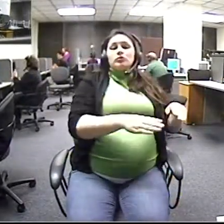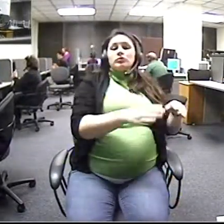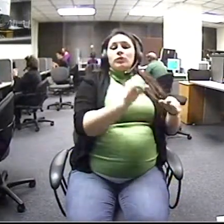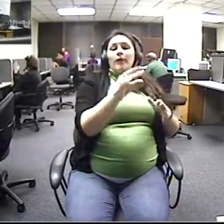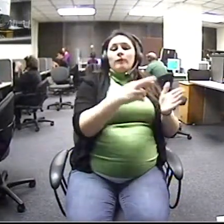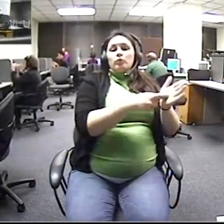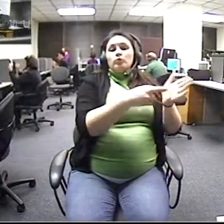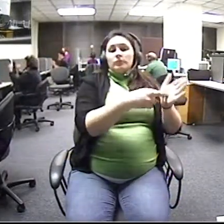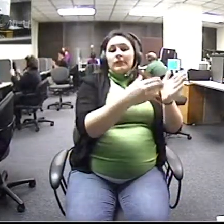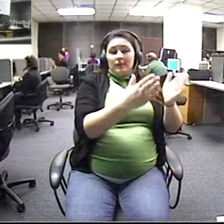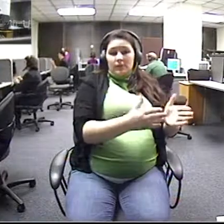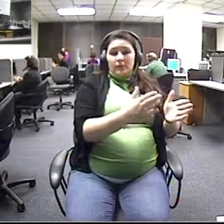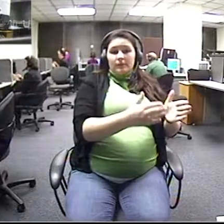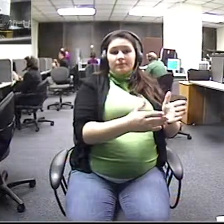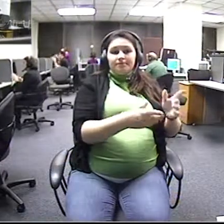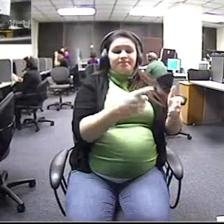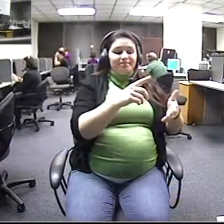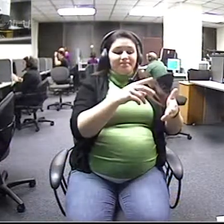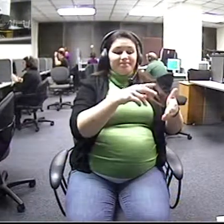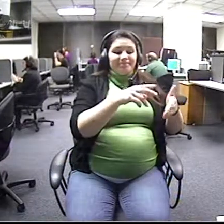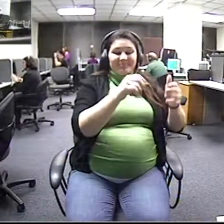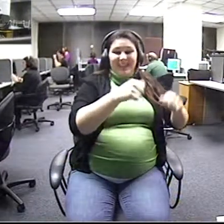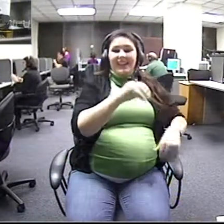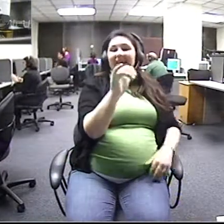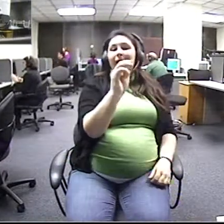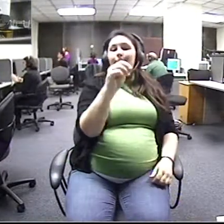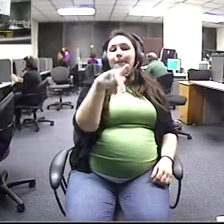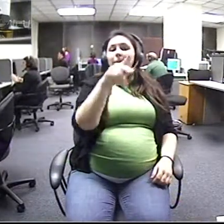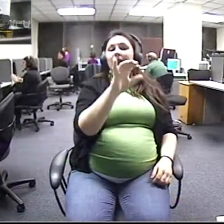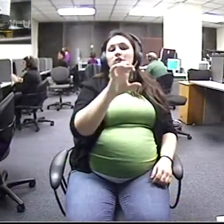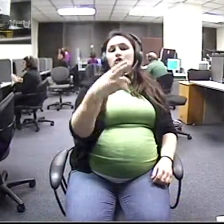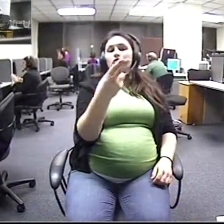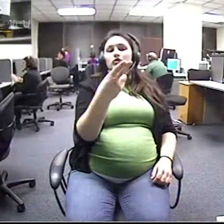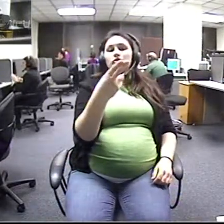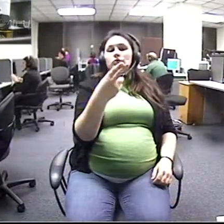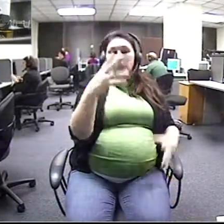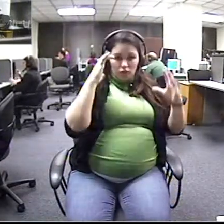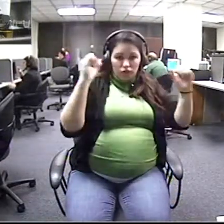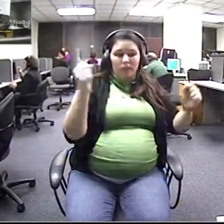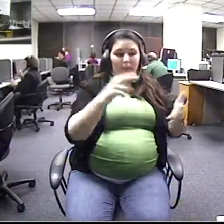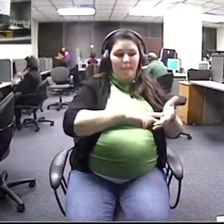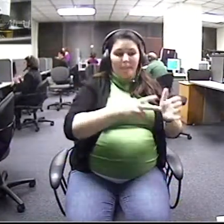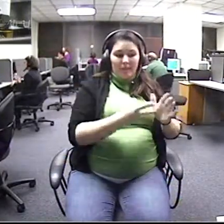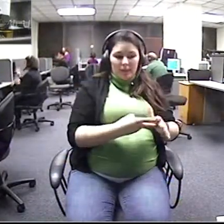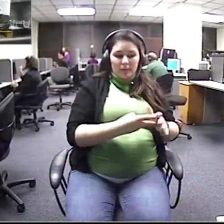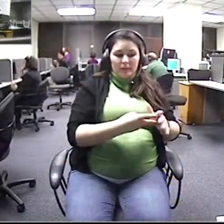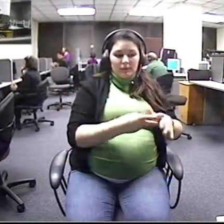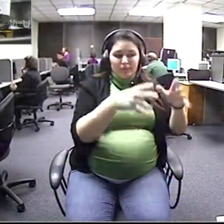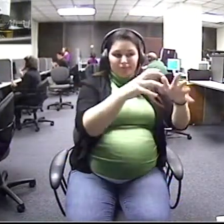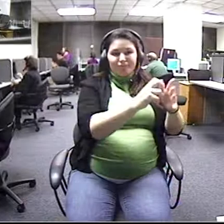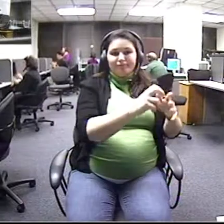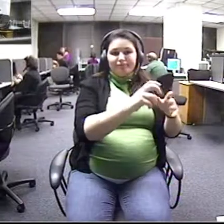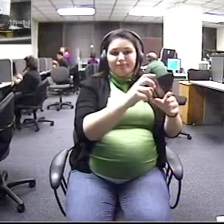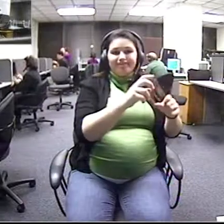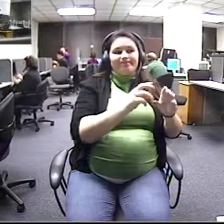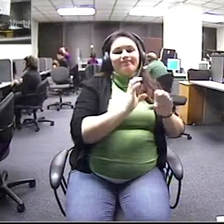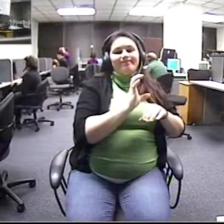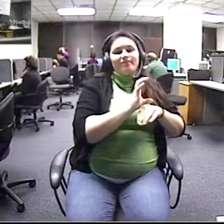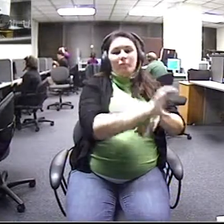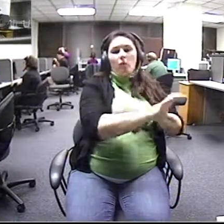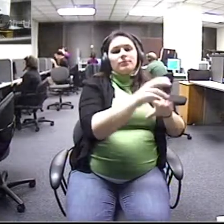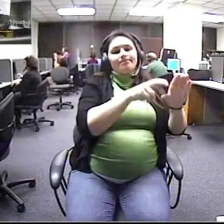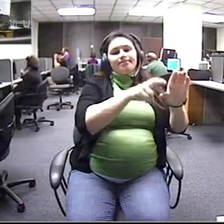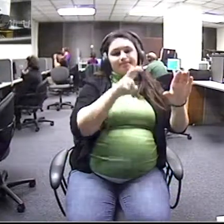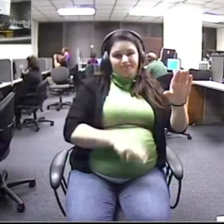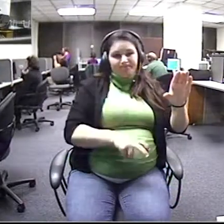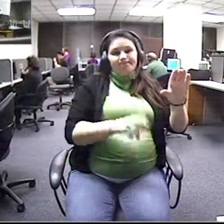That is, to charge the president with that official with wrongdoing. The Senate has the power